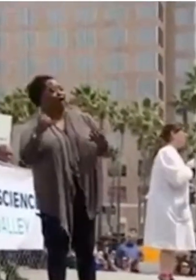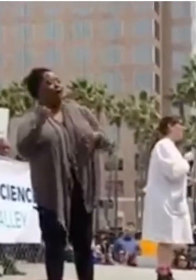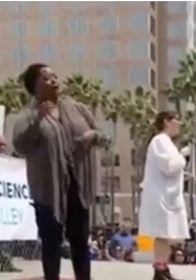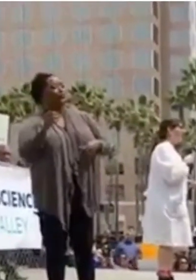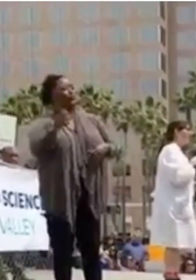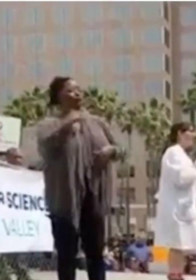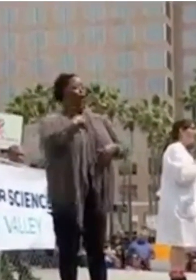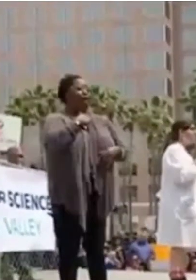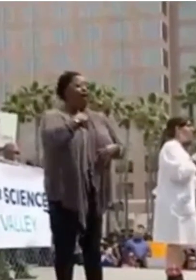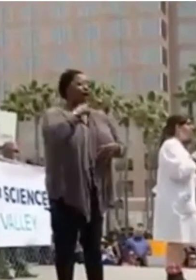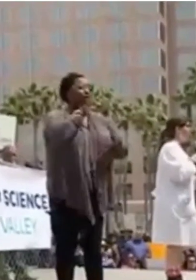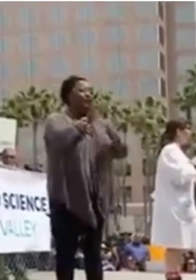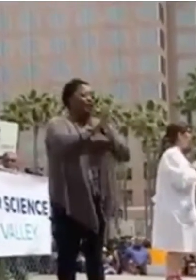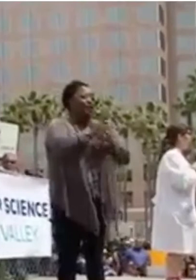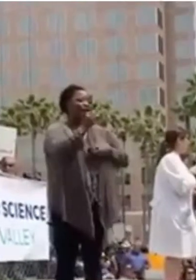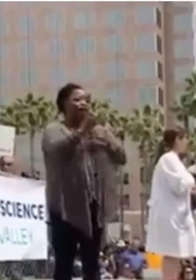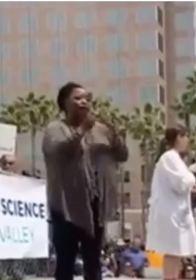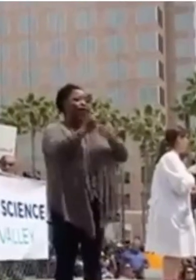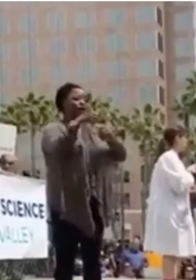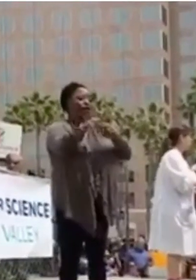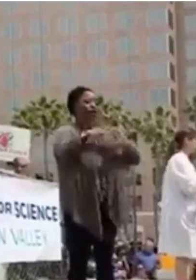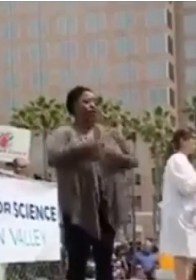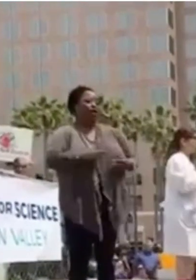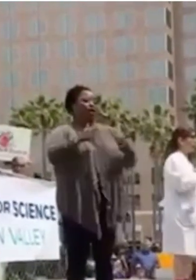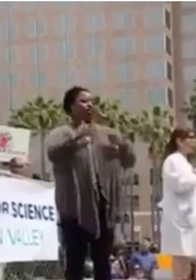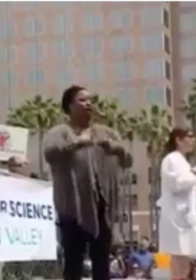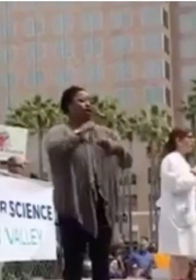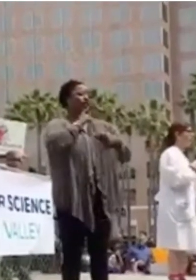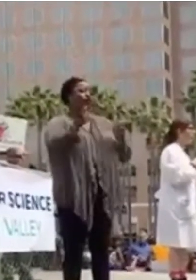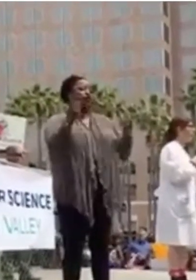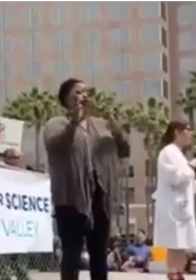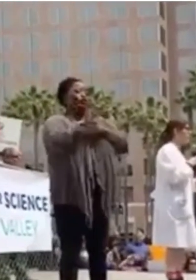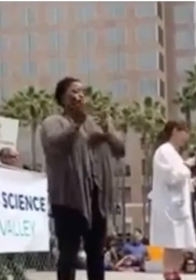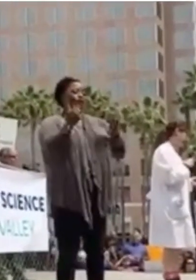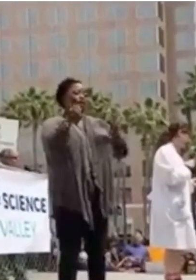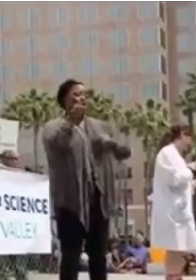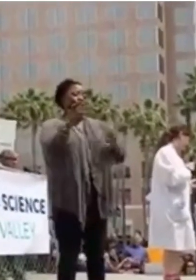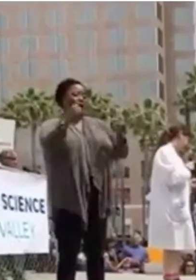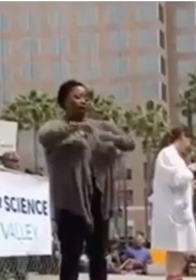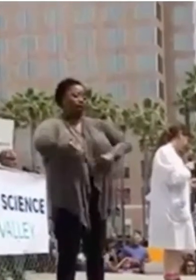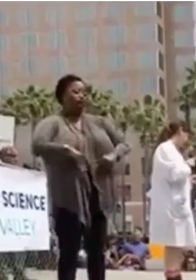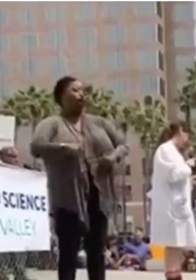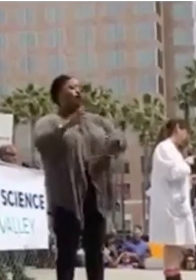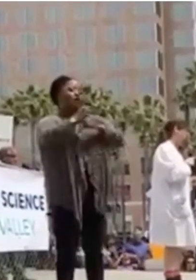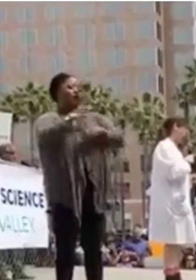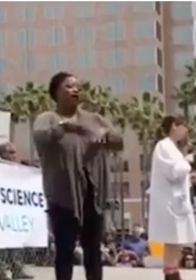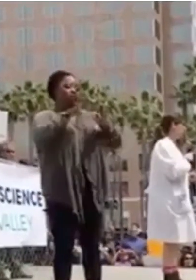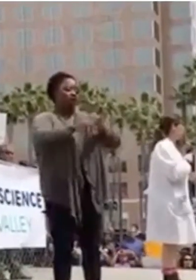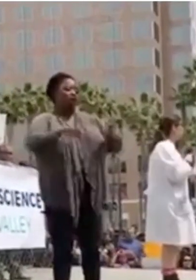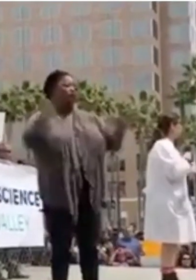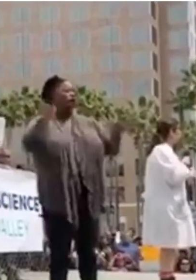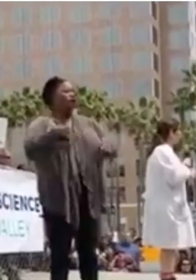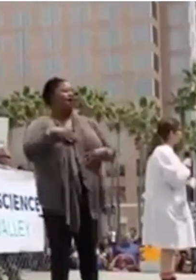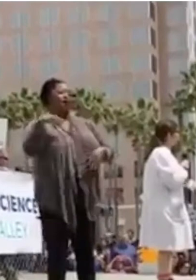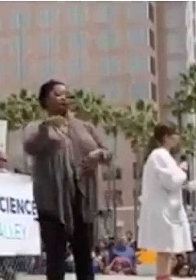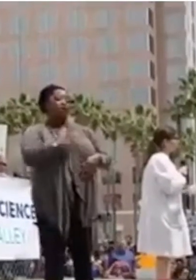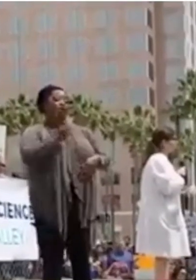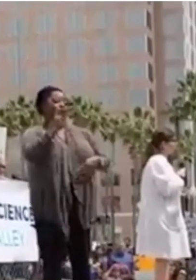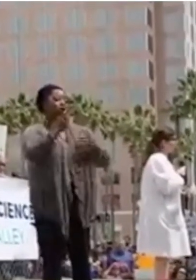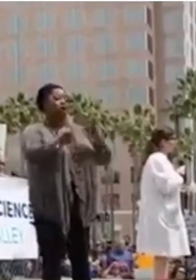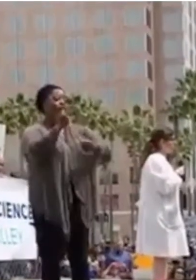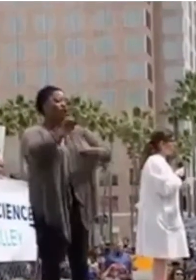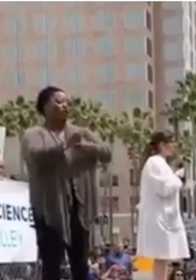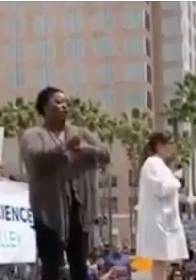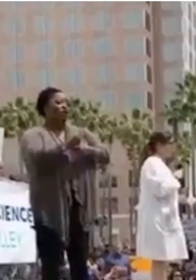And I dedicated 12 years of my life to pretty much wearing this lab coat and getting my degree. I spent 12